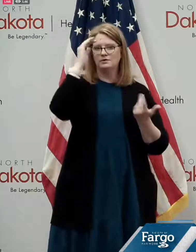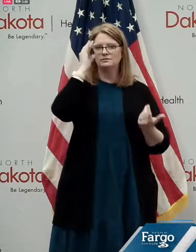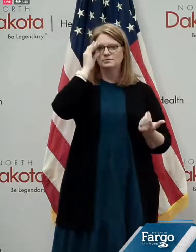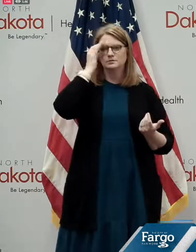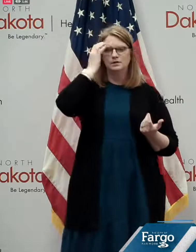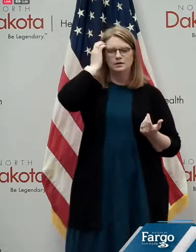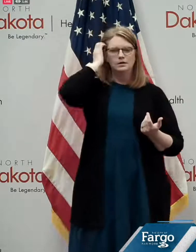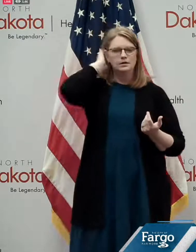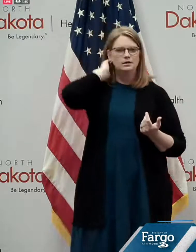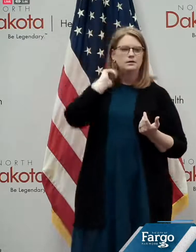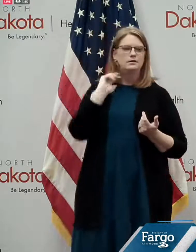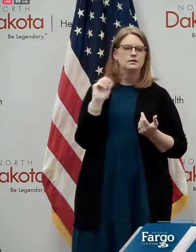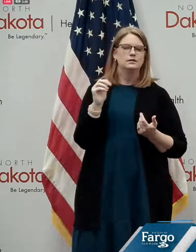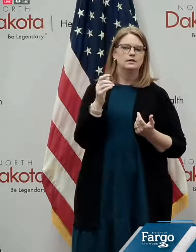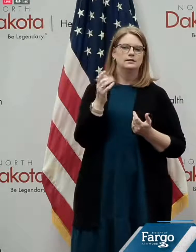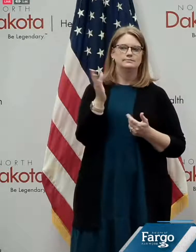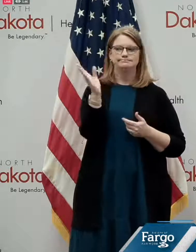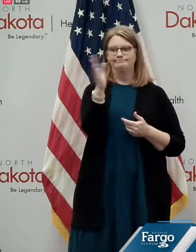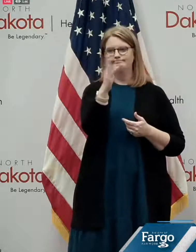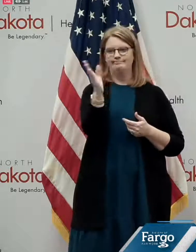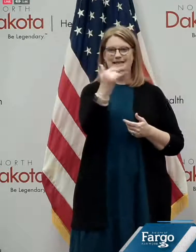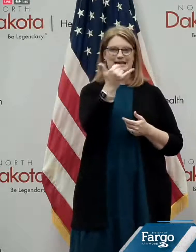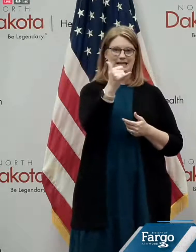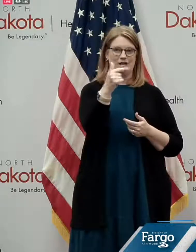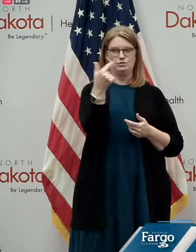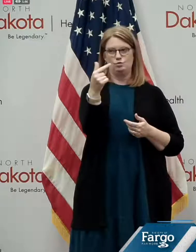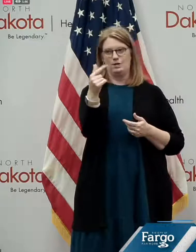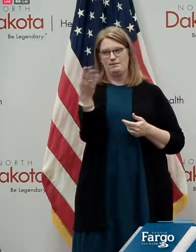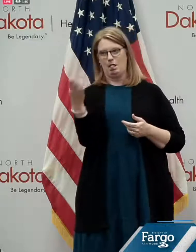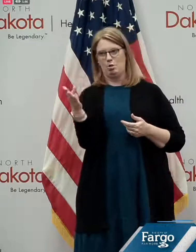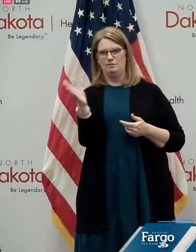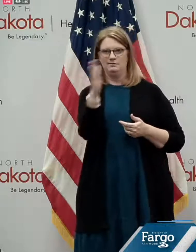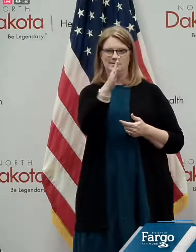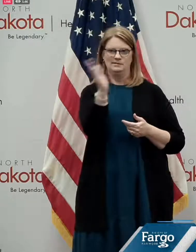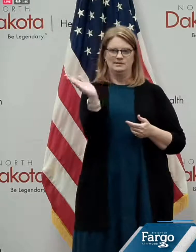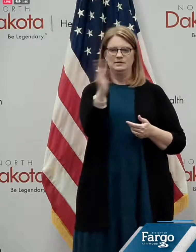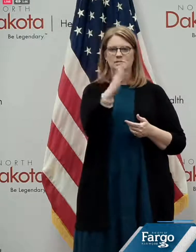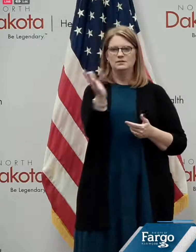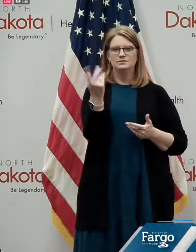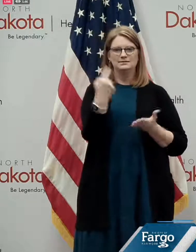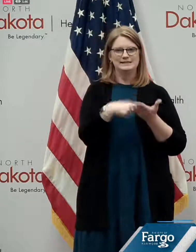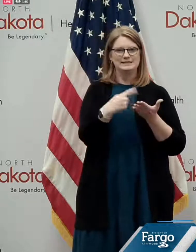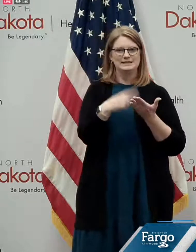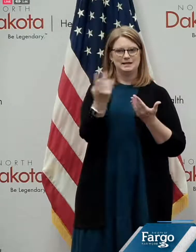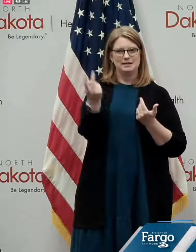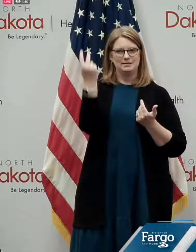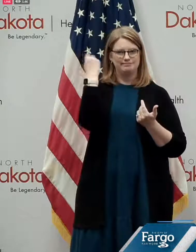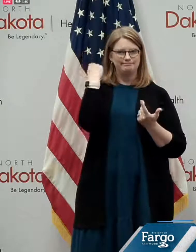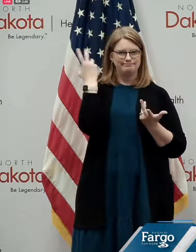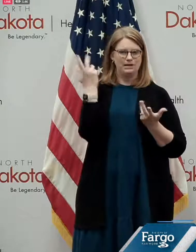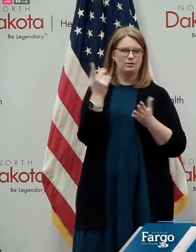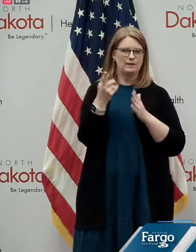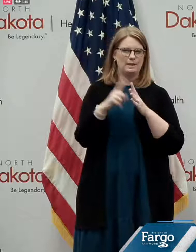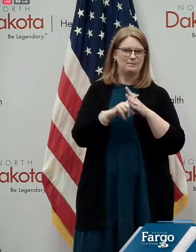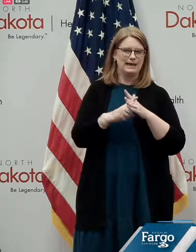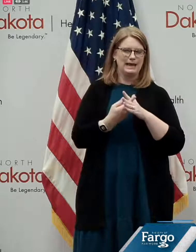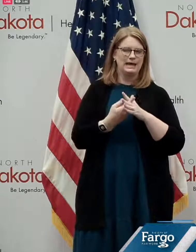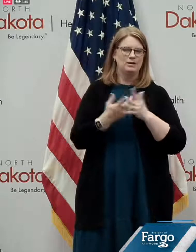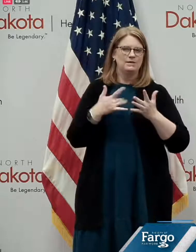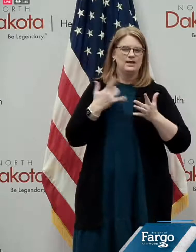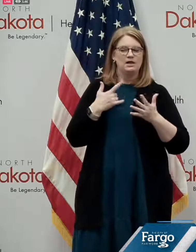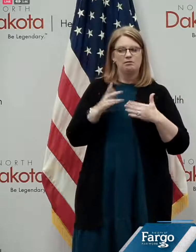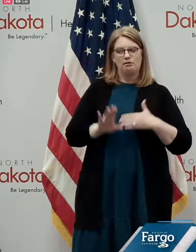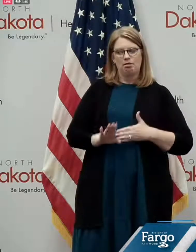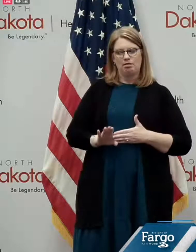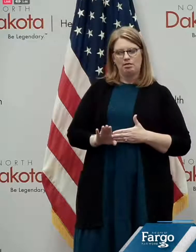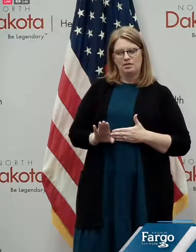on the yellow, the yellow versus green versus blue, covered that at the beginning. I feel like we're trending the wrong